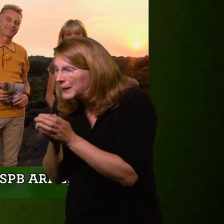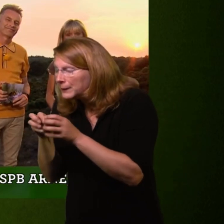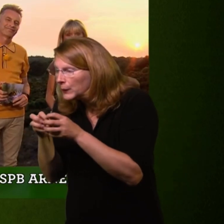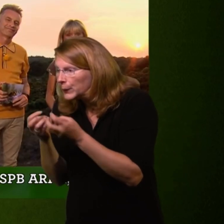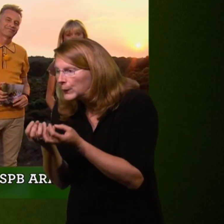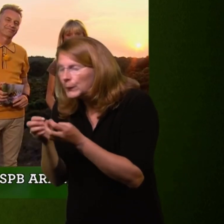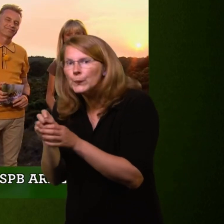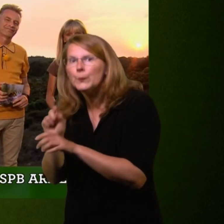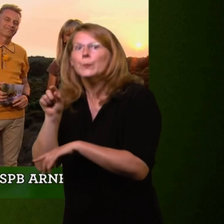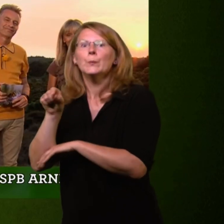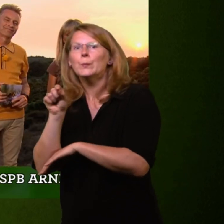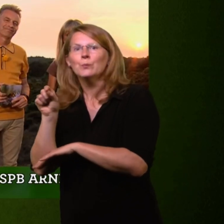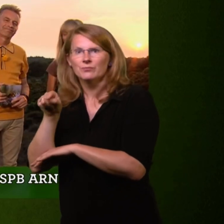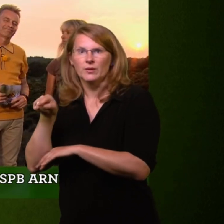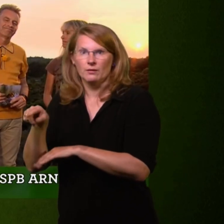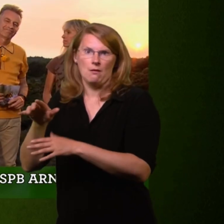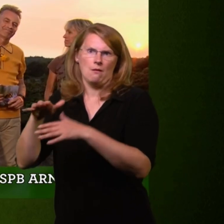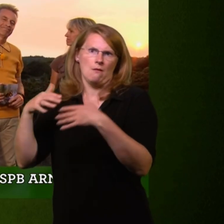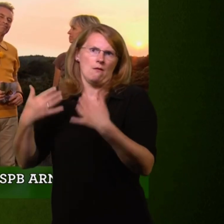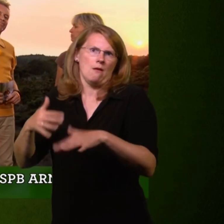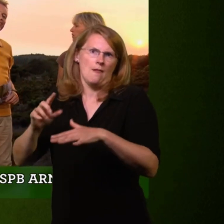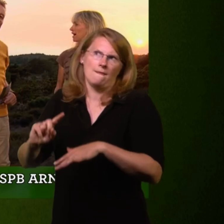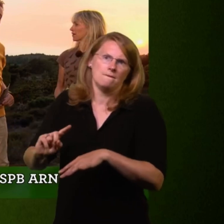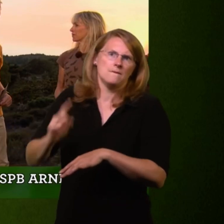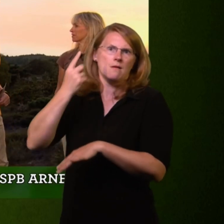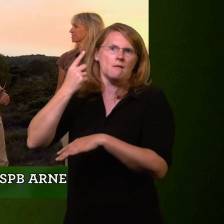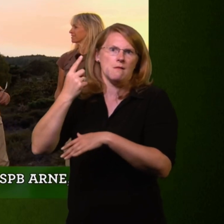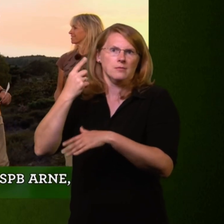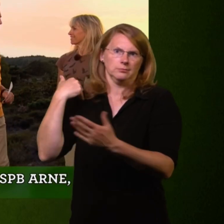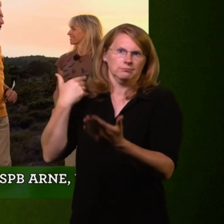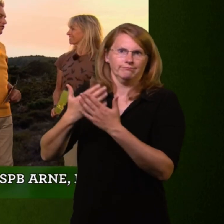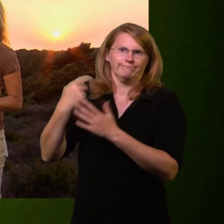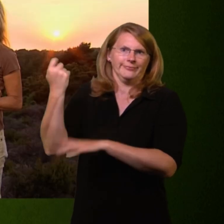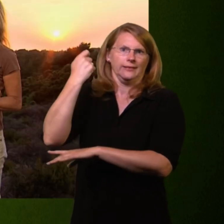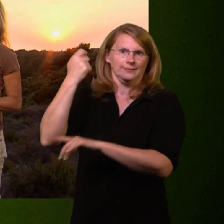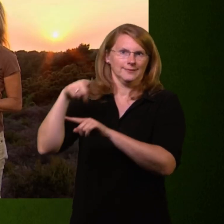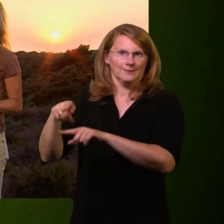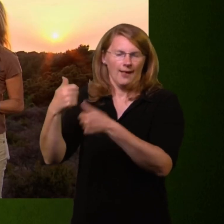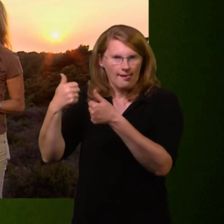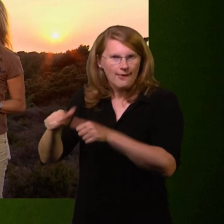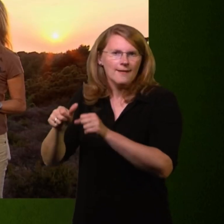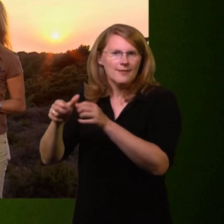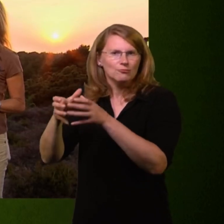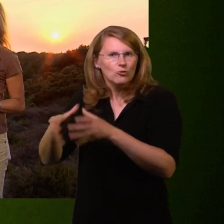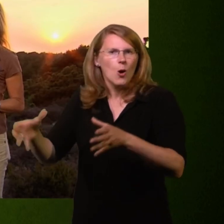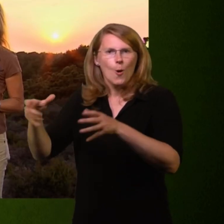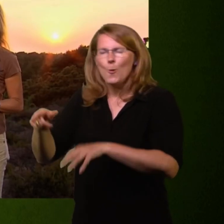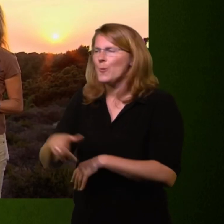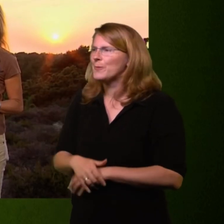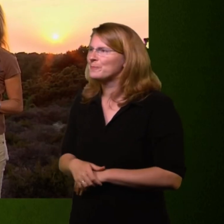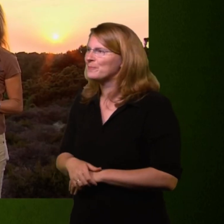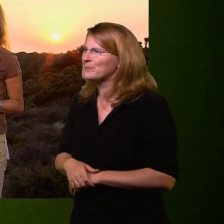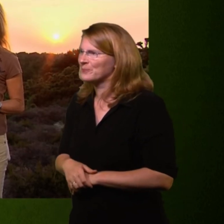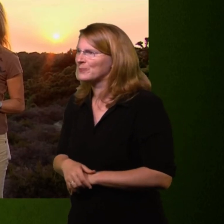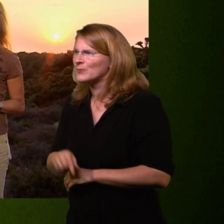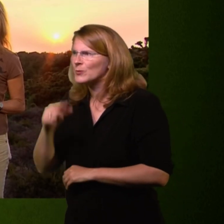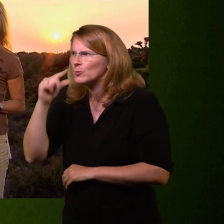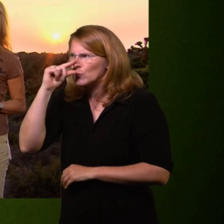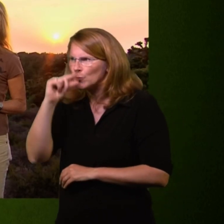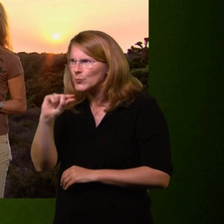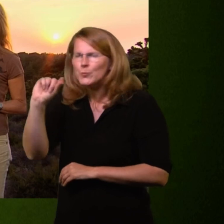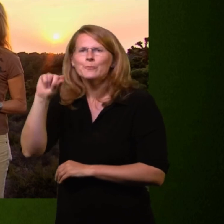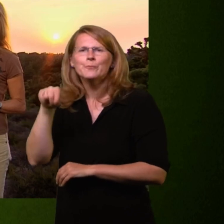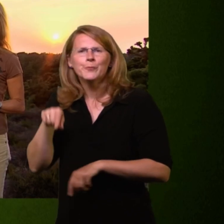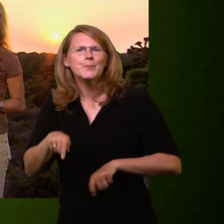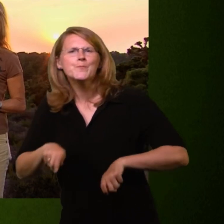pair of avocets on Anglesey. How about that? Wow. Fantastic stuff. The march of the avocet goes on. They seem to be spreading all